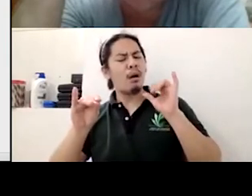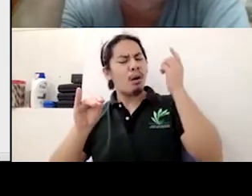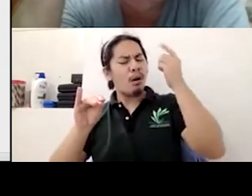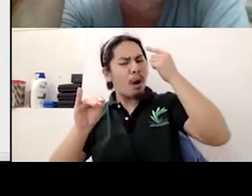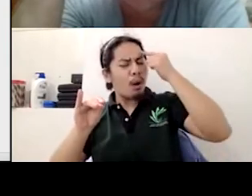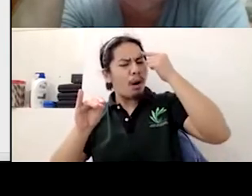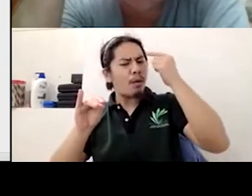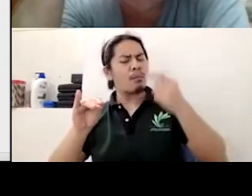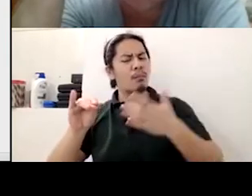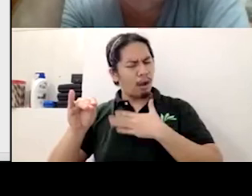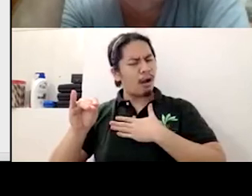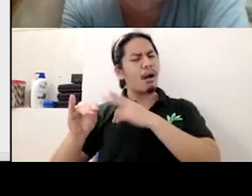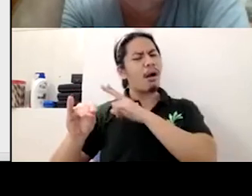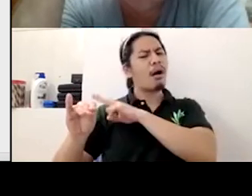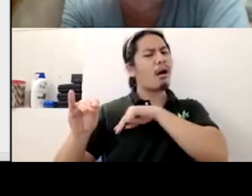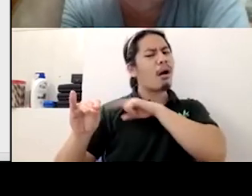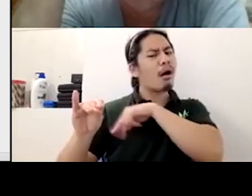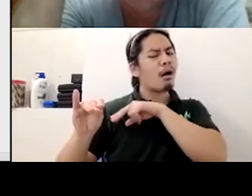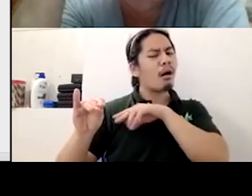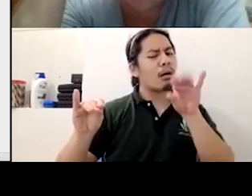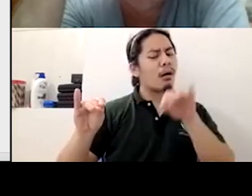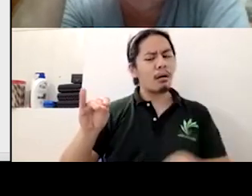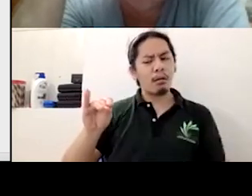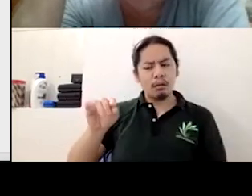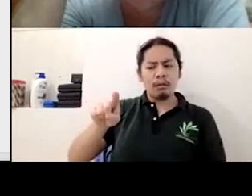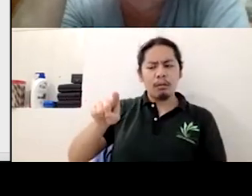So outward palm, upward finger.